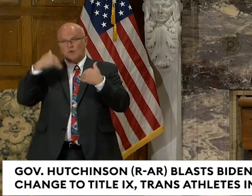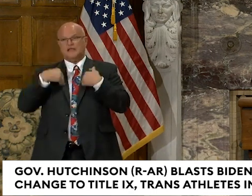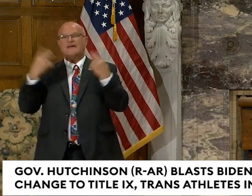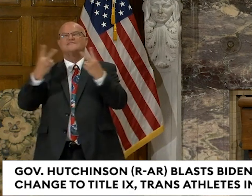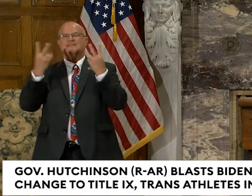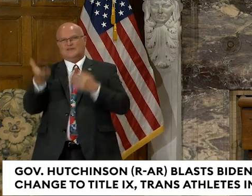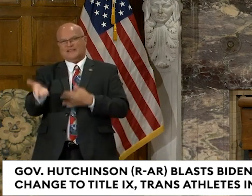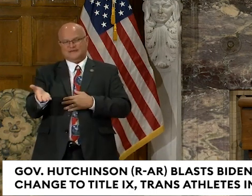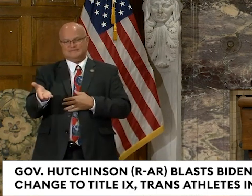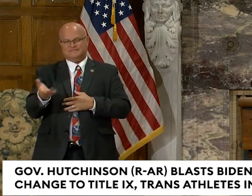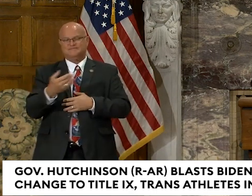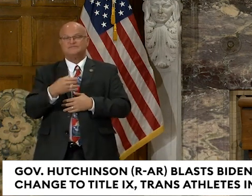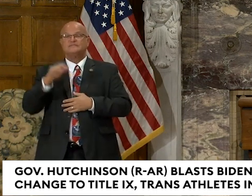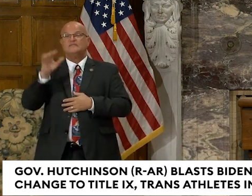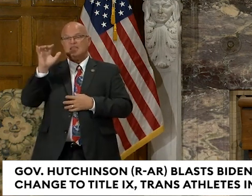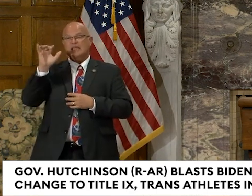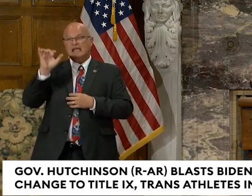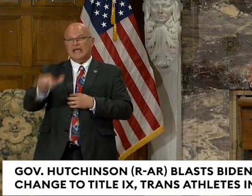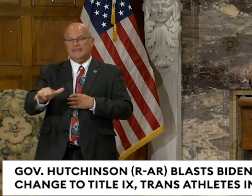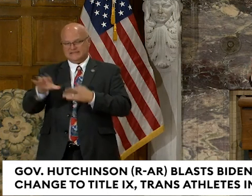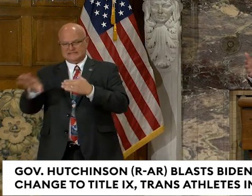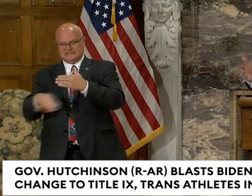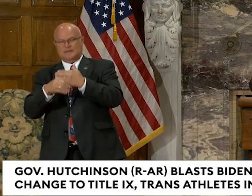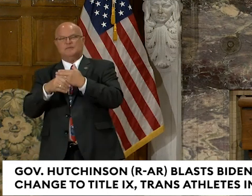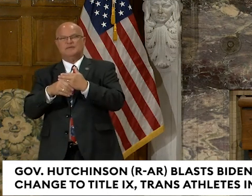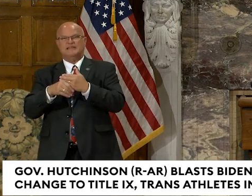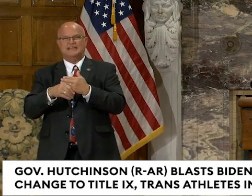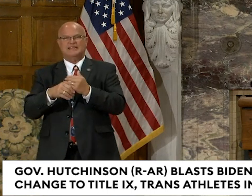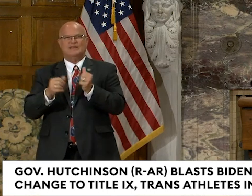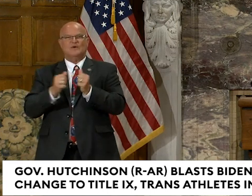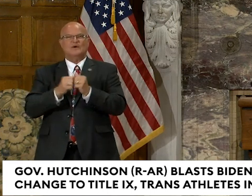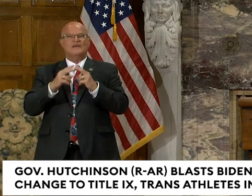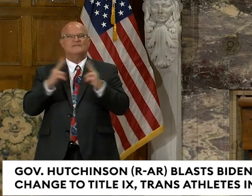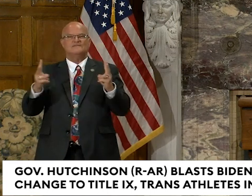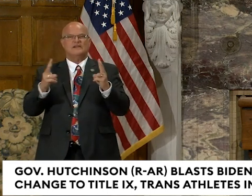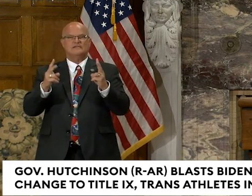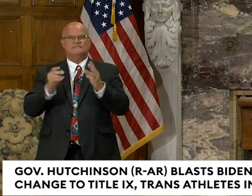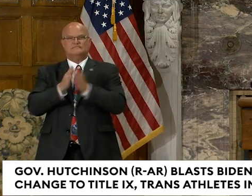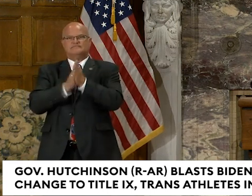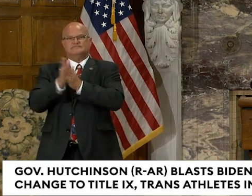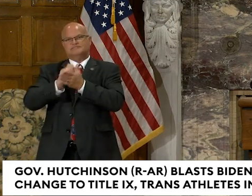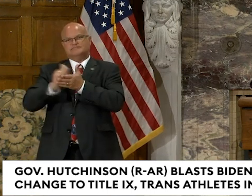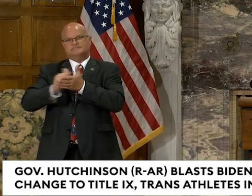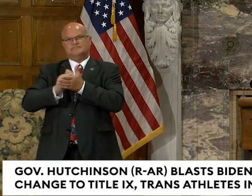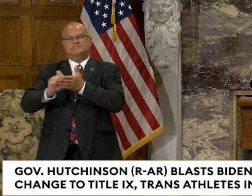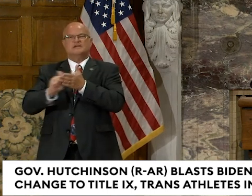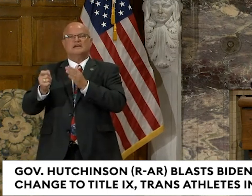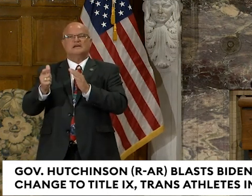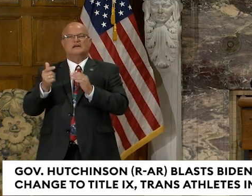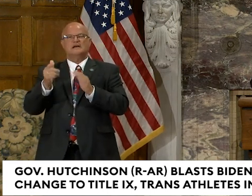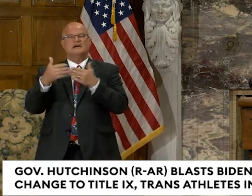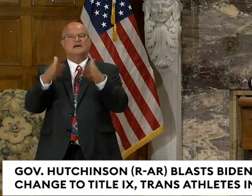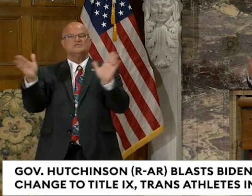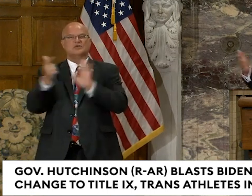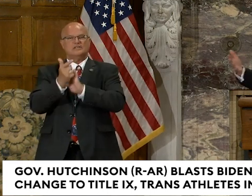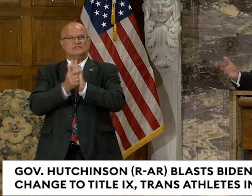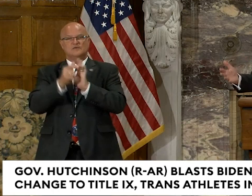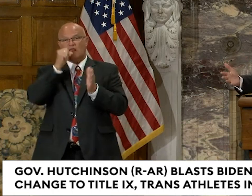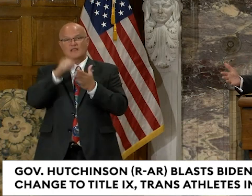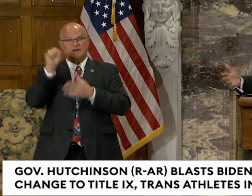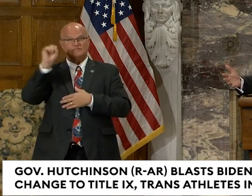have victory there. And that's supplemented in a very vigorous fashion by the Attorney General's